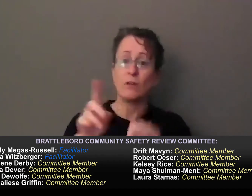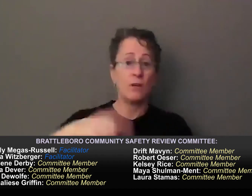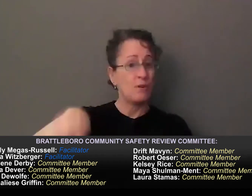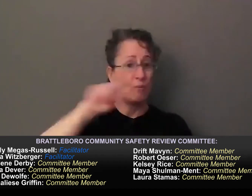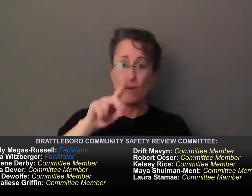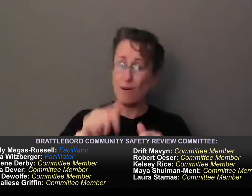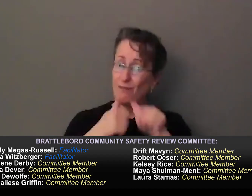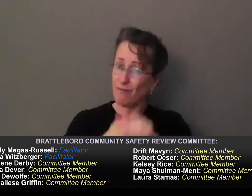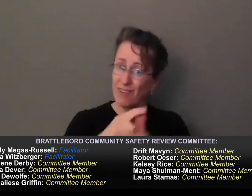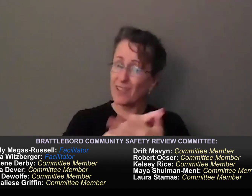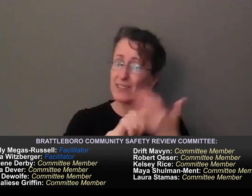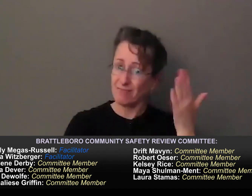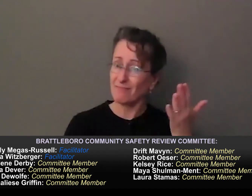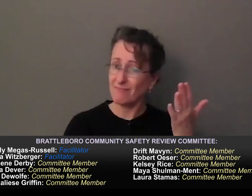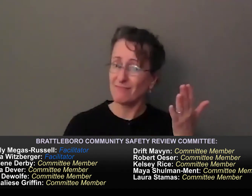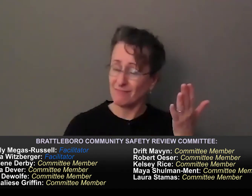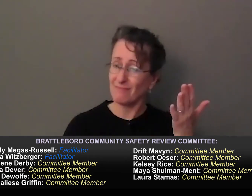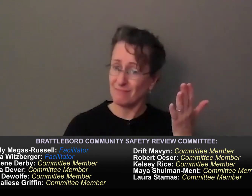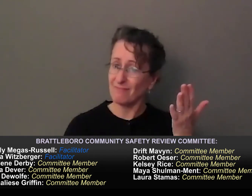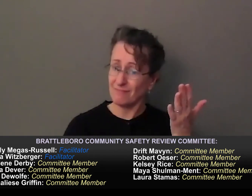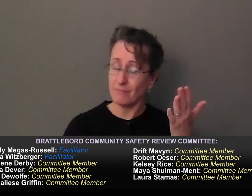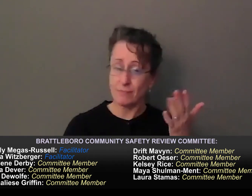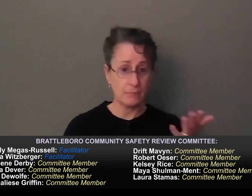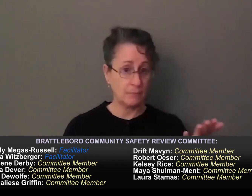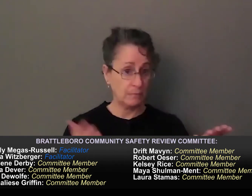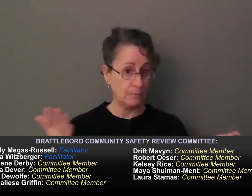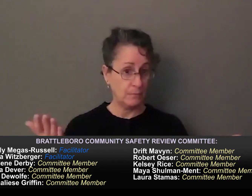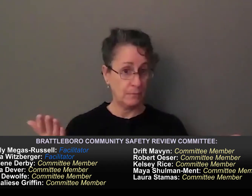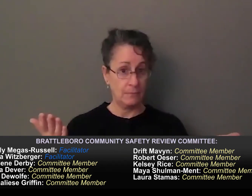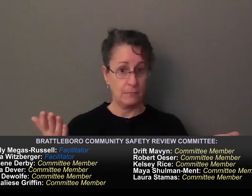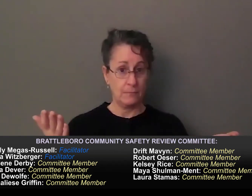qualifications, right? Does anyone have any